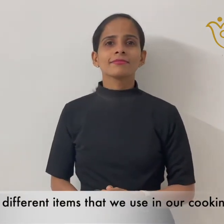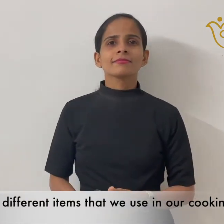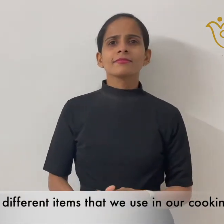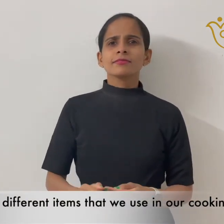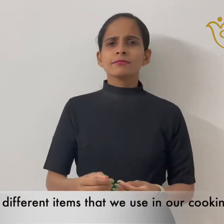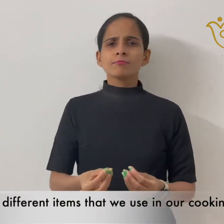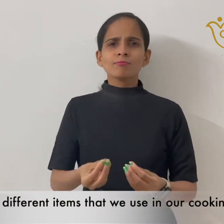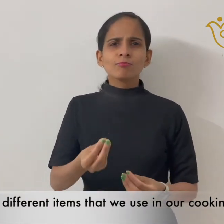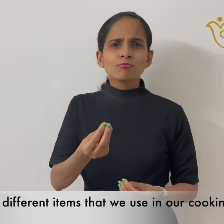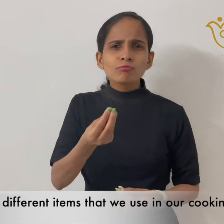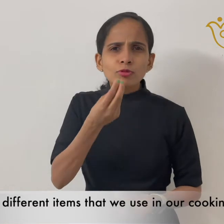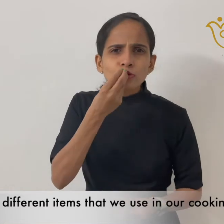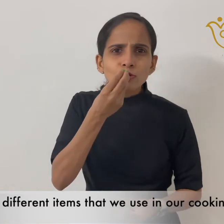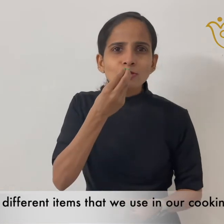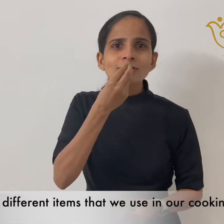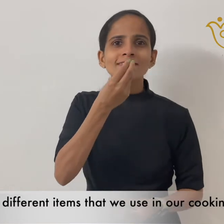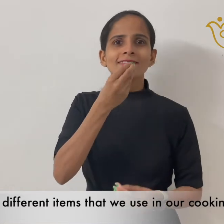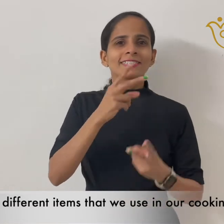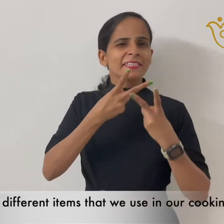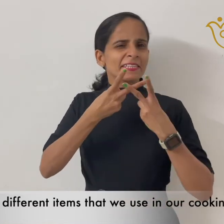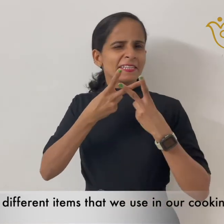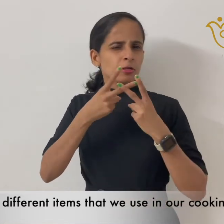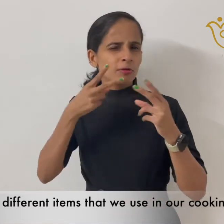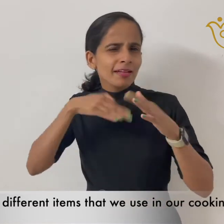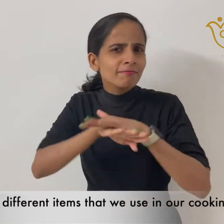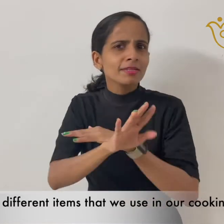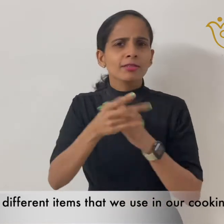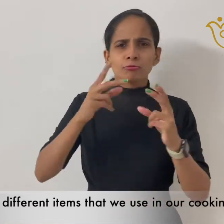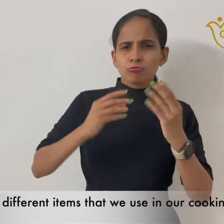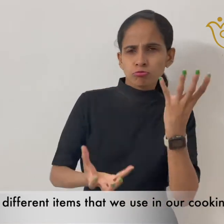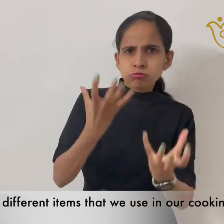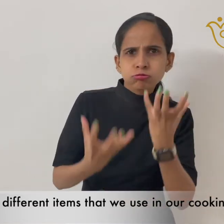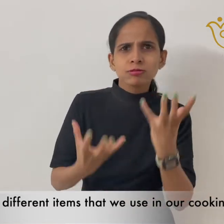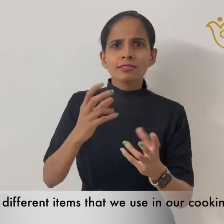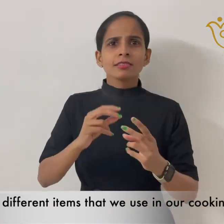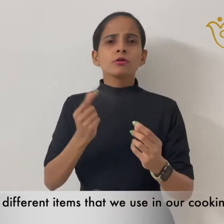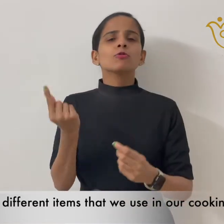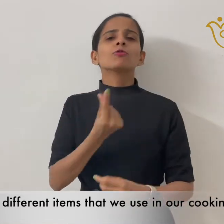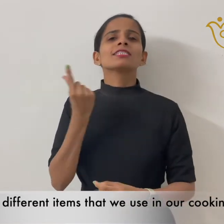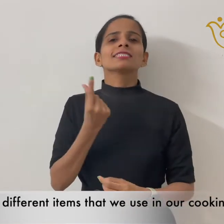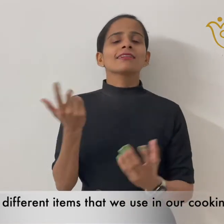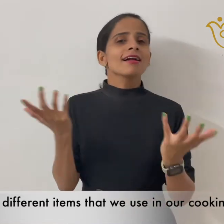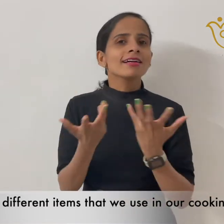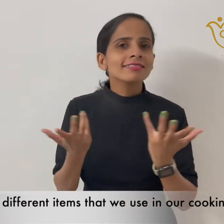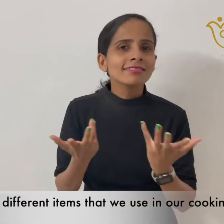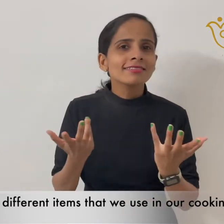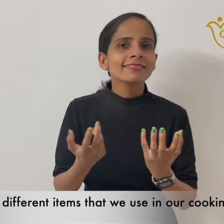Let us learn signs for different items that we use in our cooking.